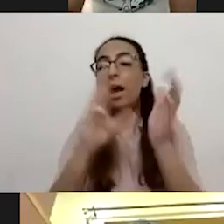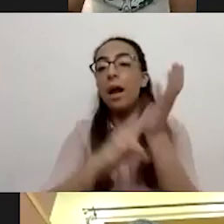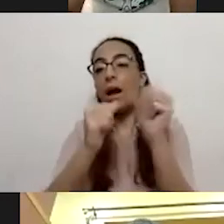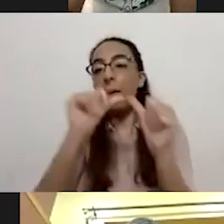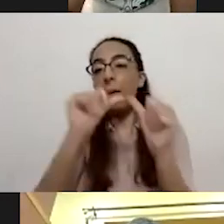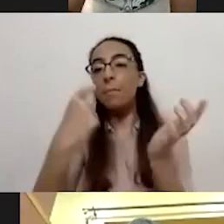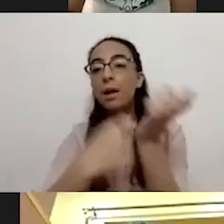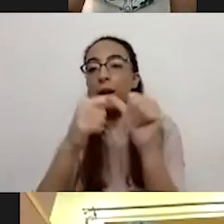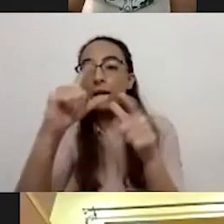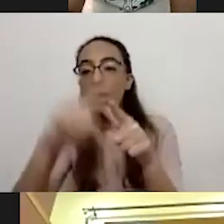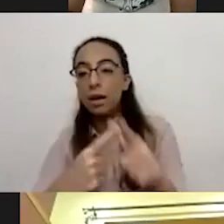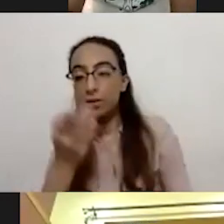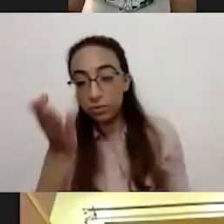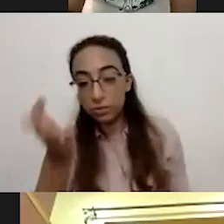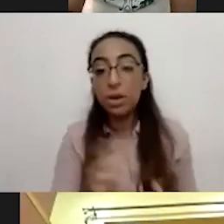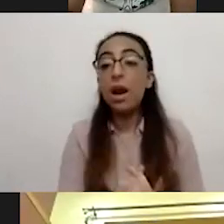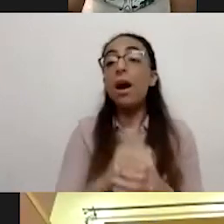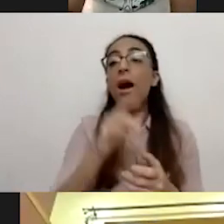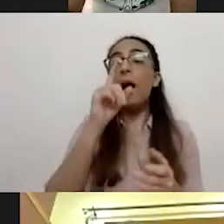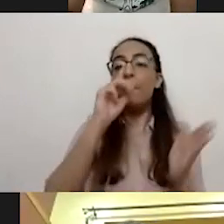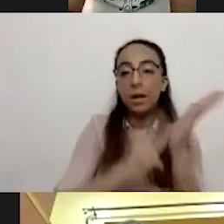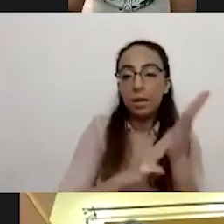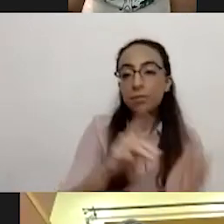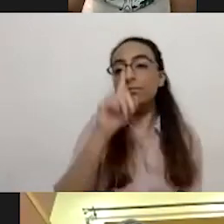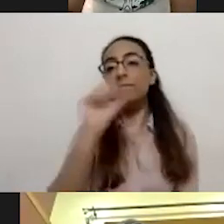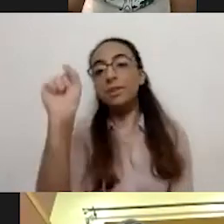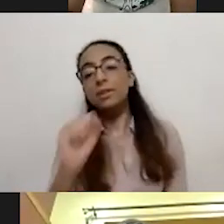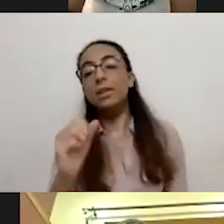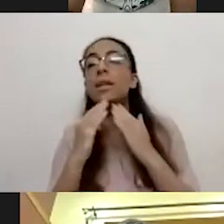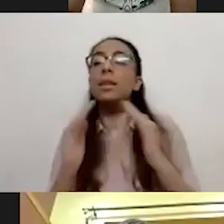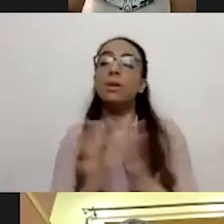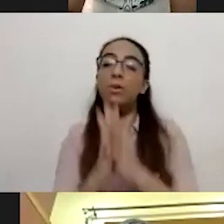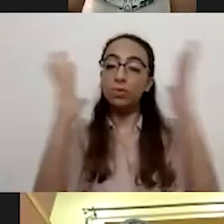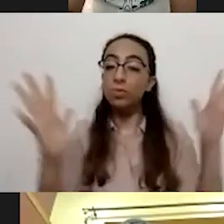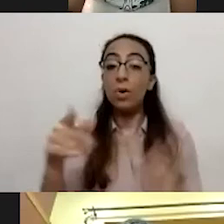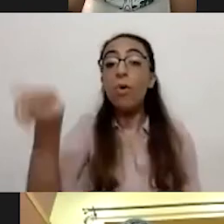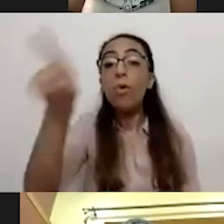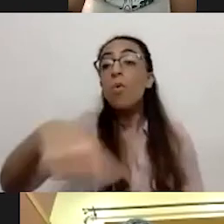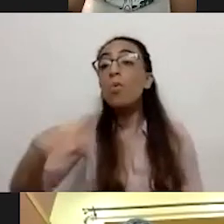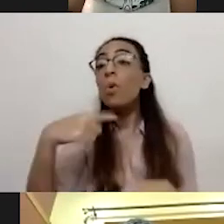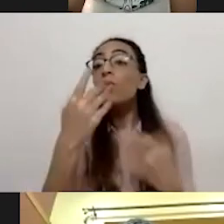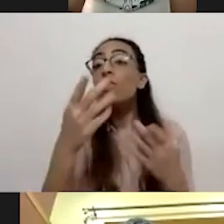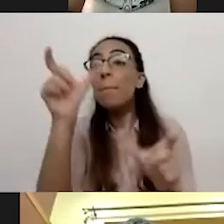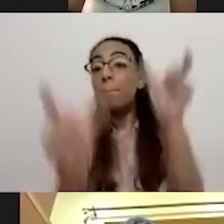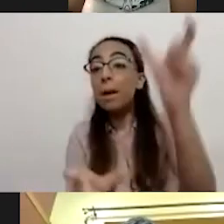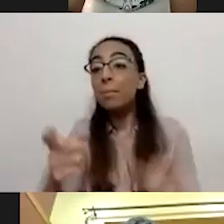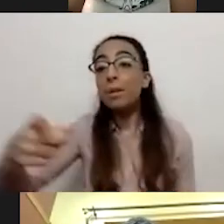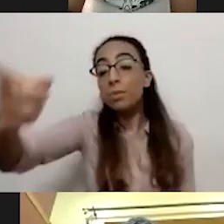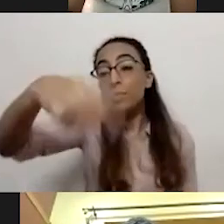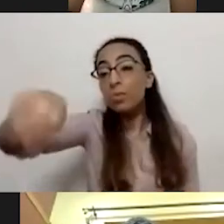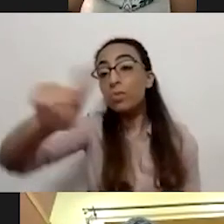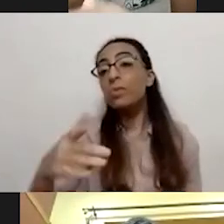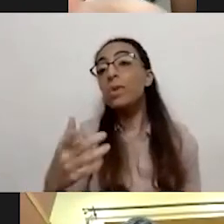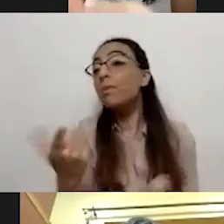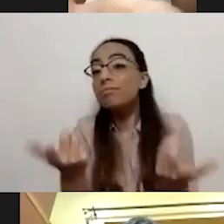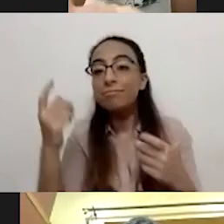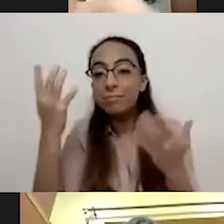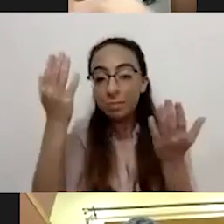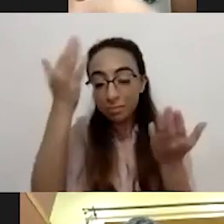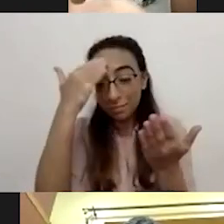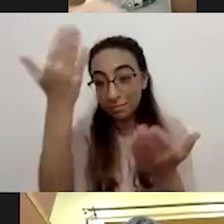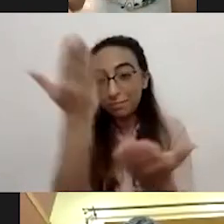Manisha, everyone. Thank you so much. What do you all have to say? And by the way, like I don't need to say this. Do